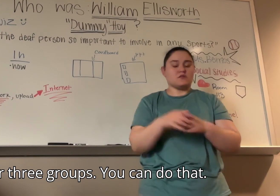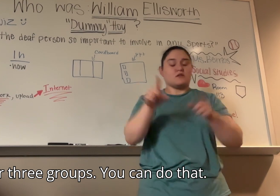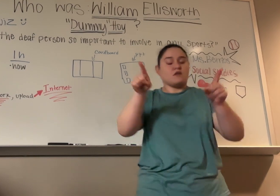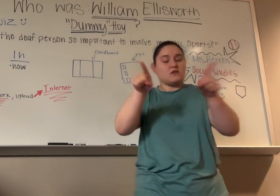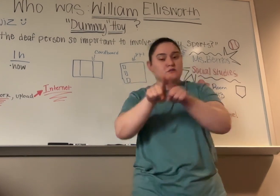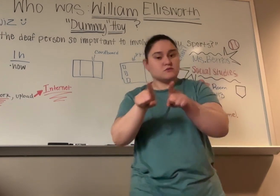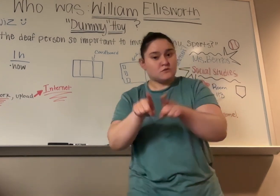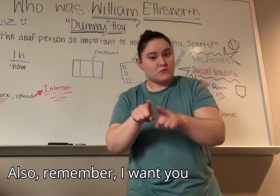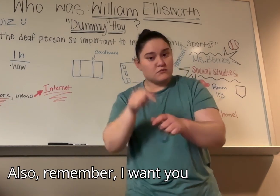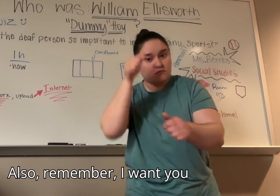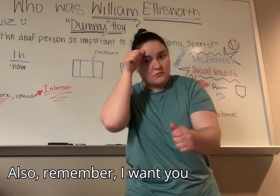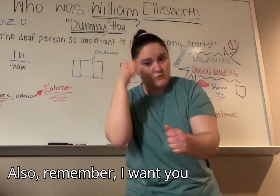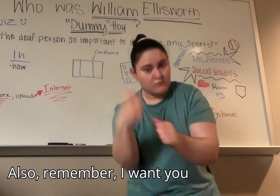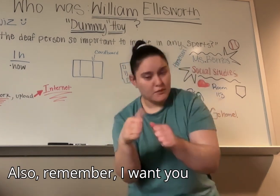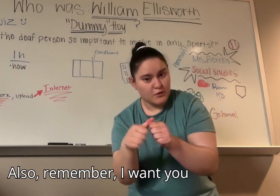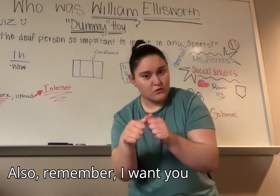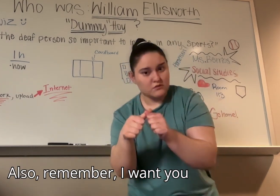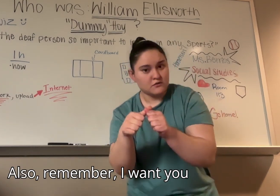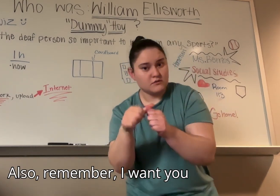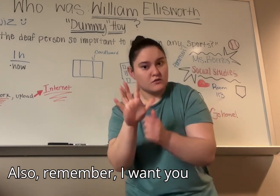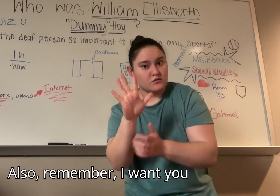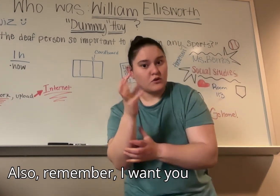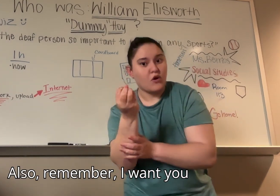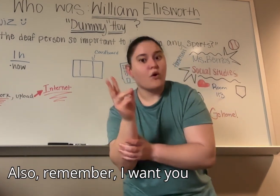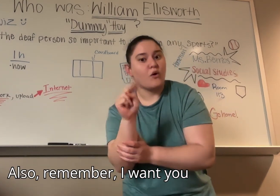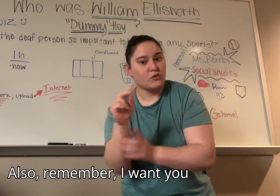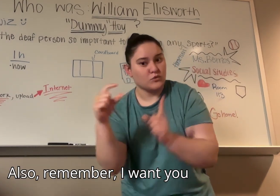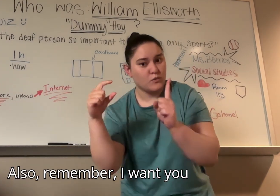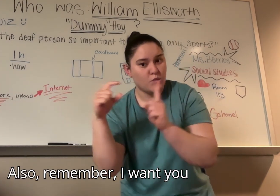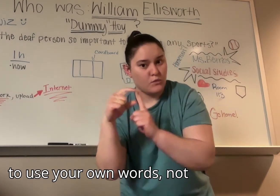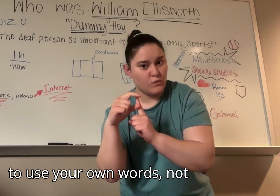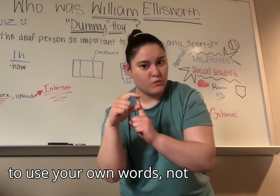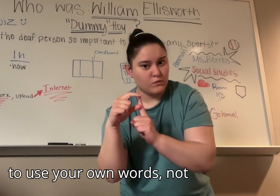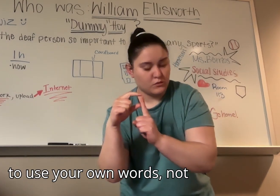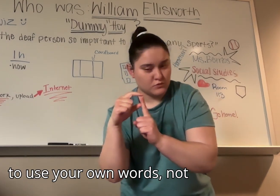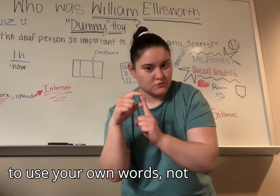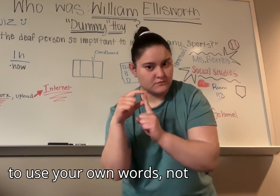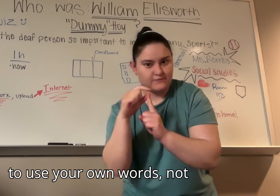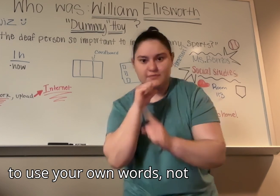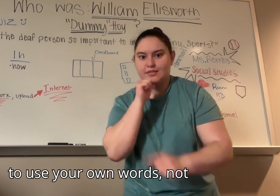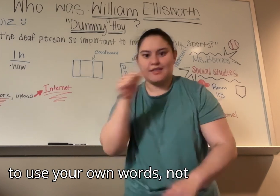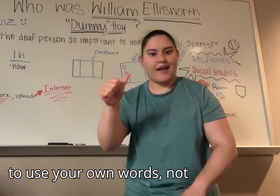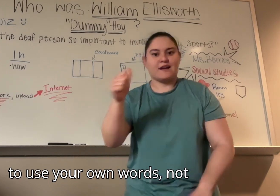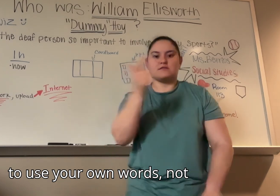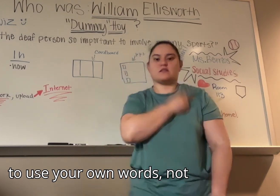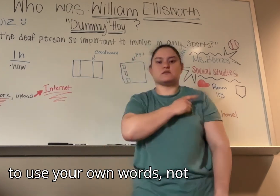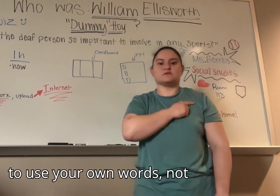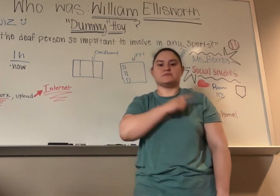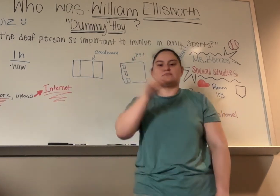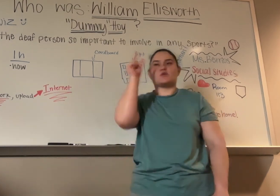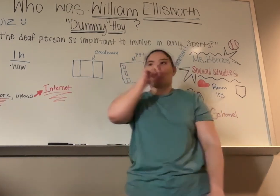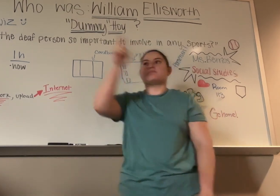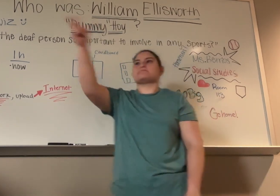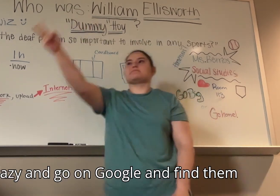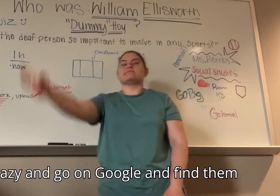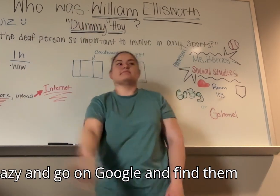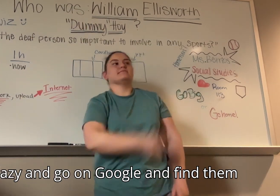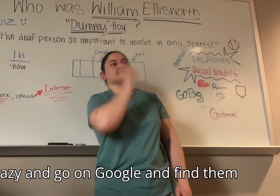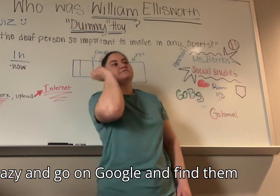that. Also, remember, I want you to use your own words, not to be lazy and go